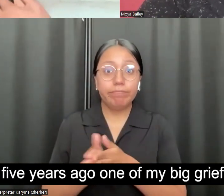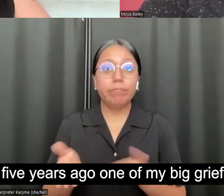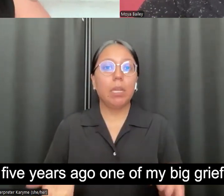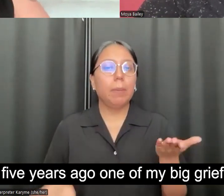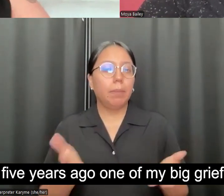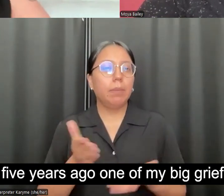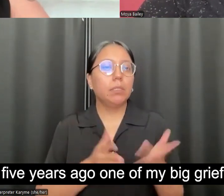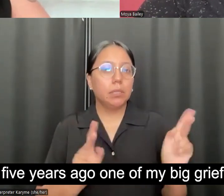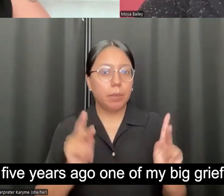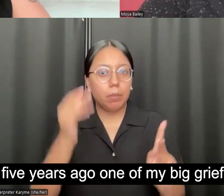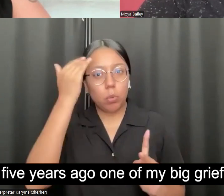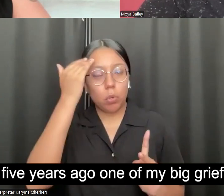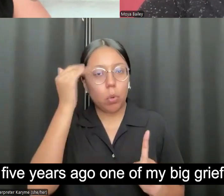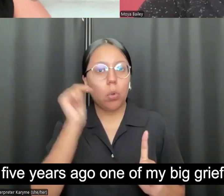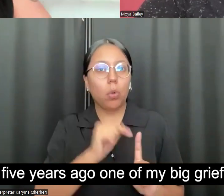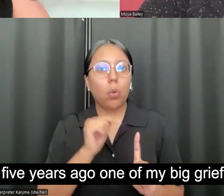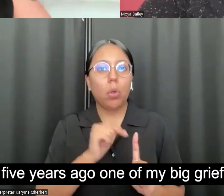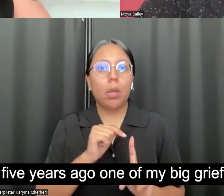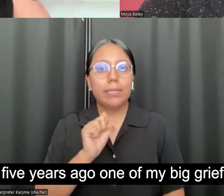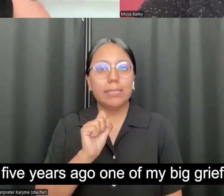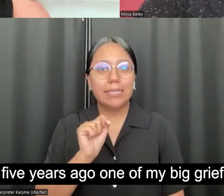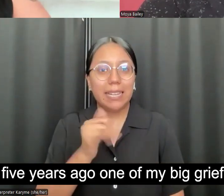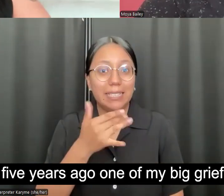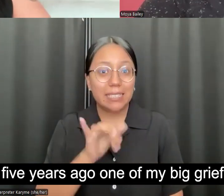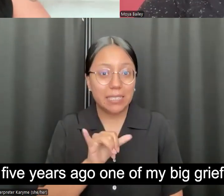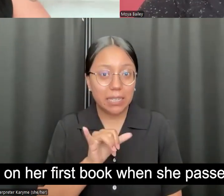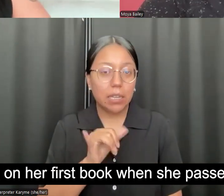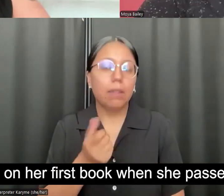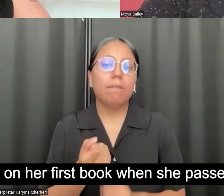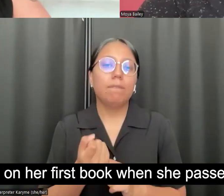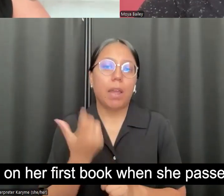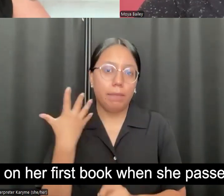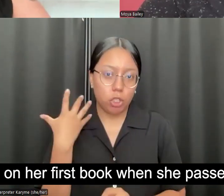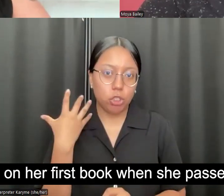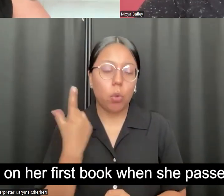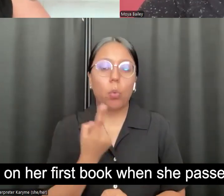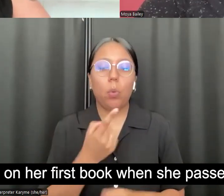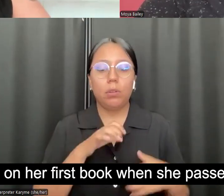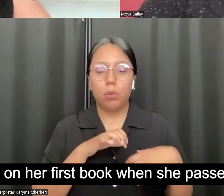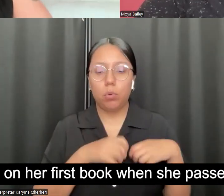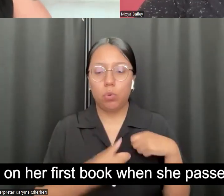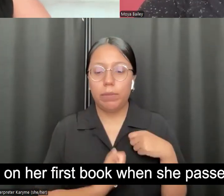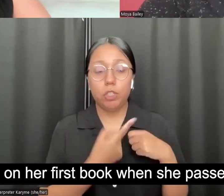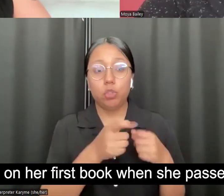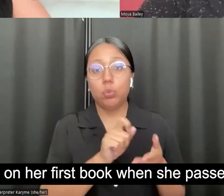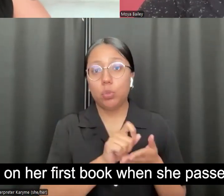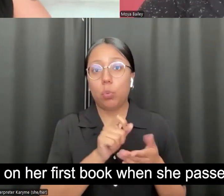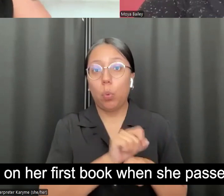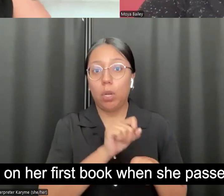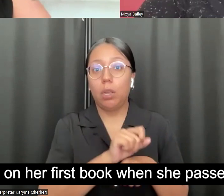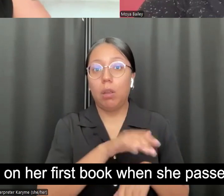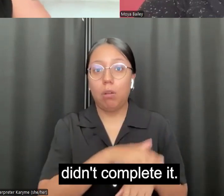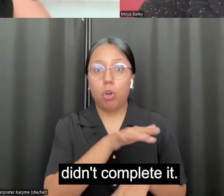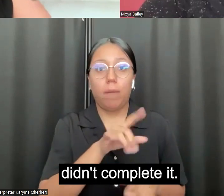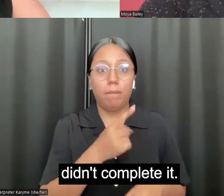Park Milburn passed 5 years ago, one of my big griefs in there was that she was working on her first book when she passed and she didn't get a chance to complete